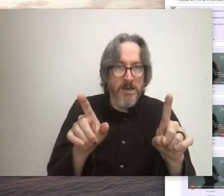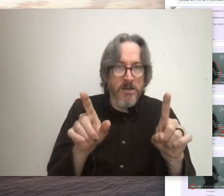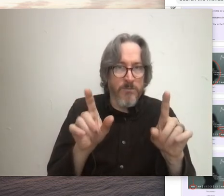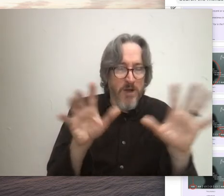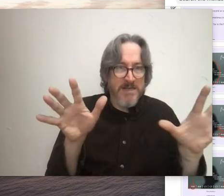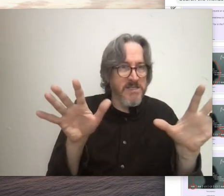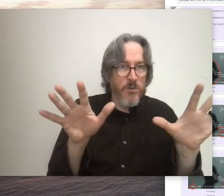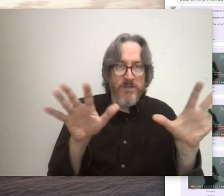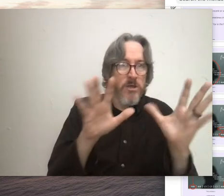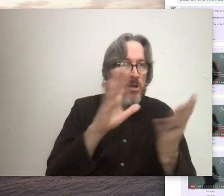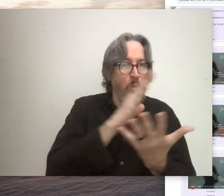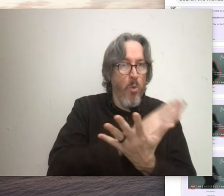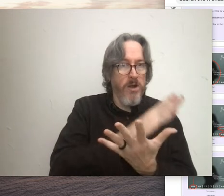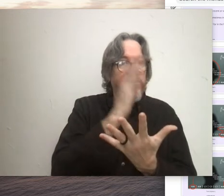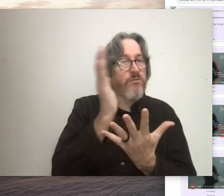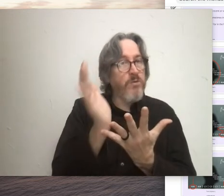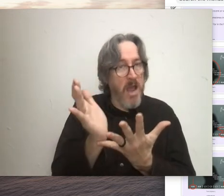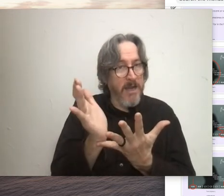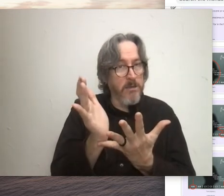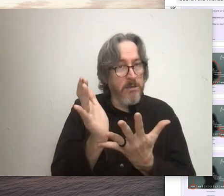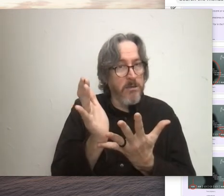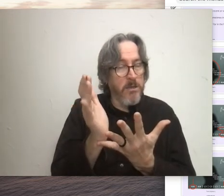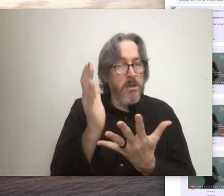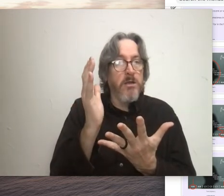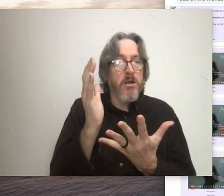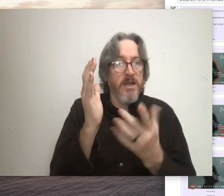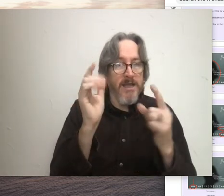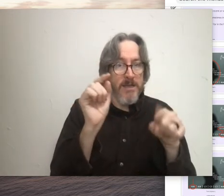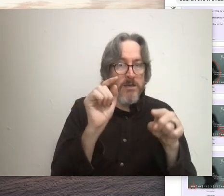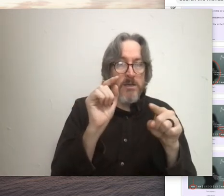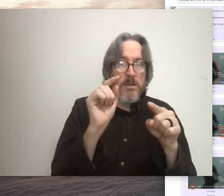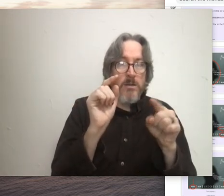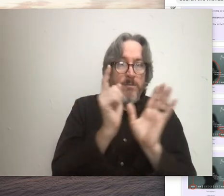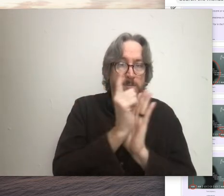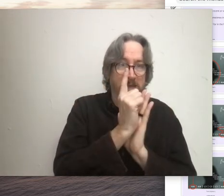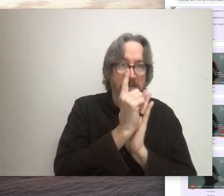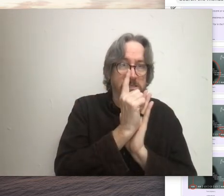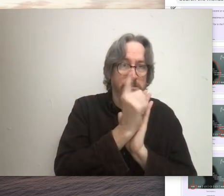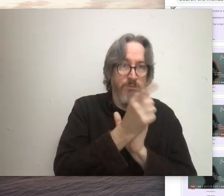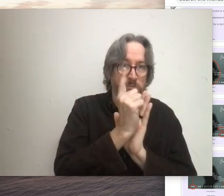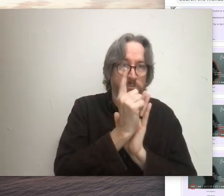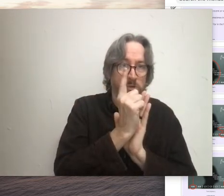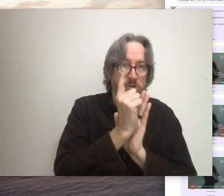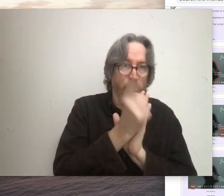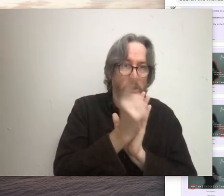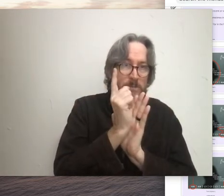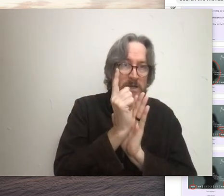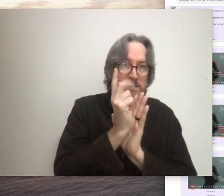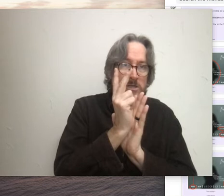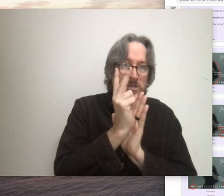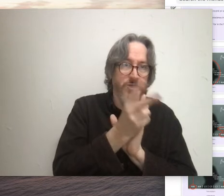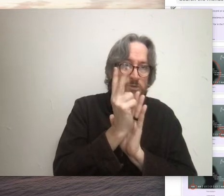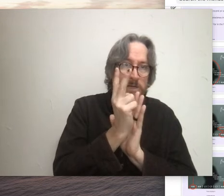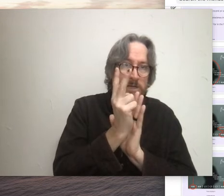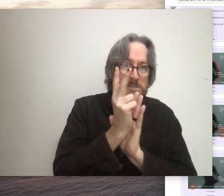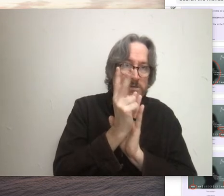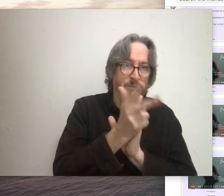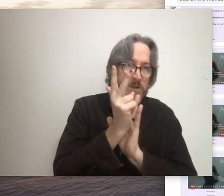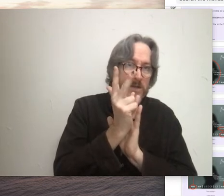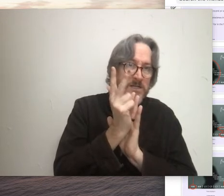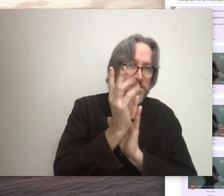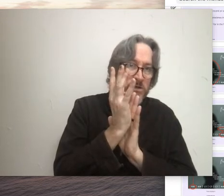look at practicing with 1 through 9 in minute, So 1 minute,